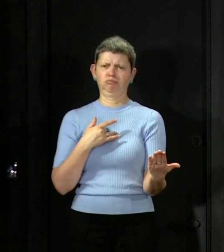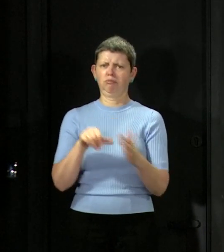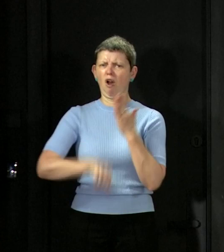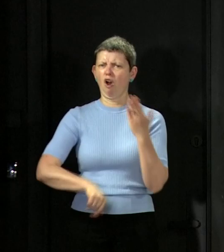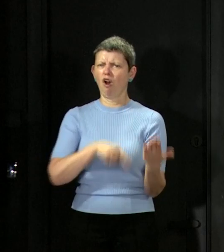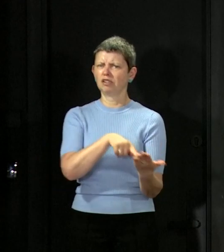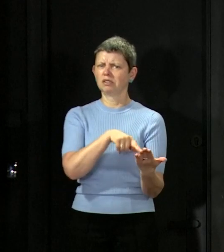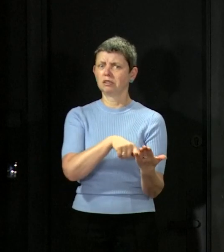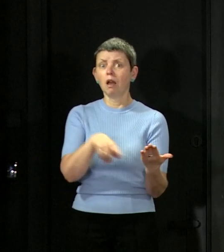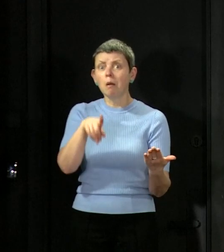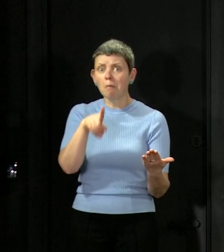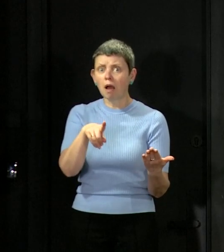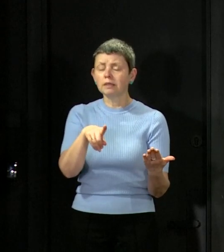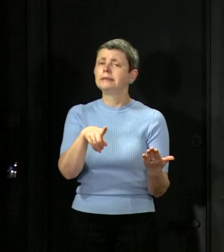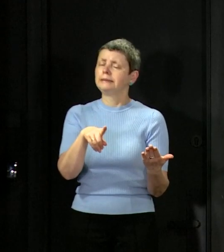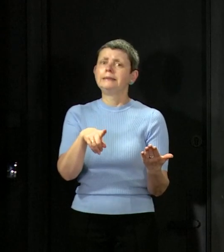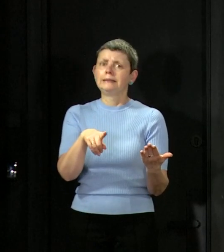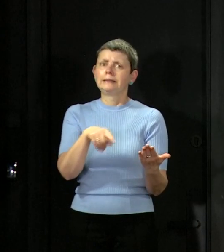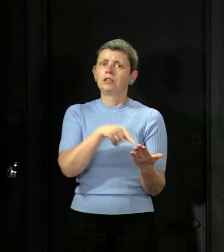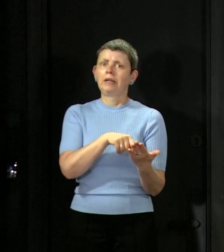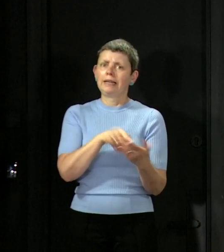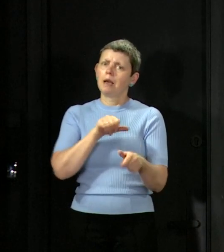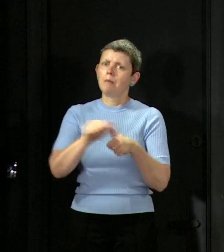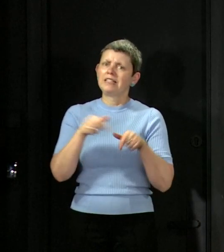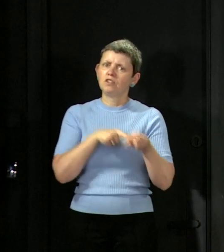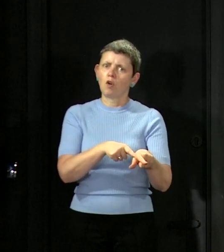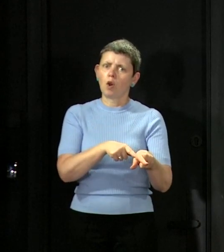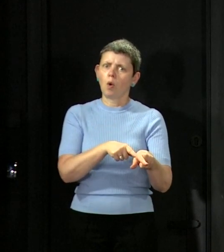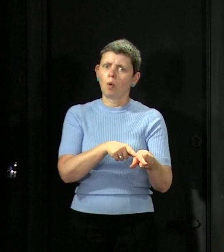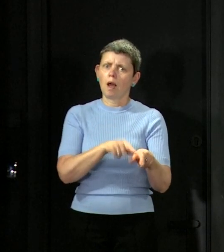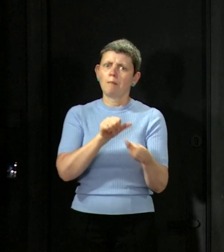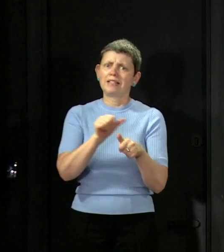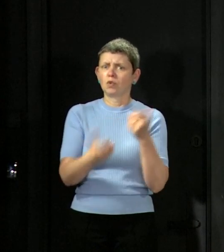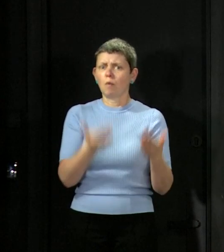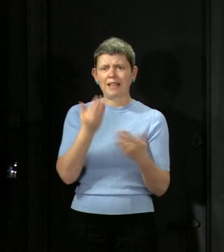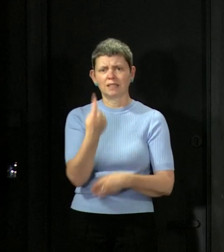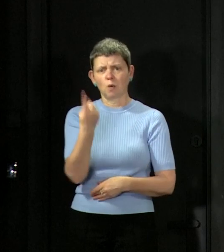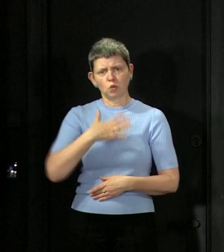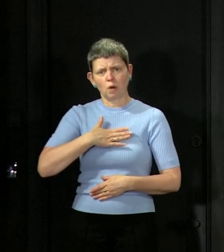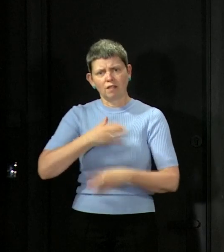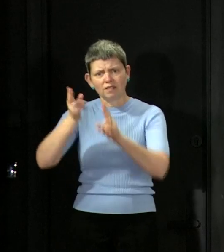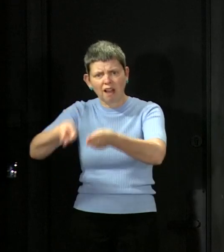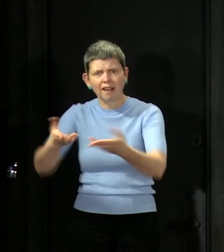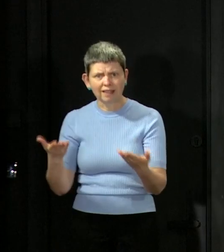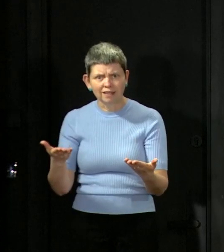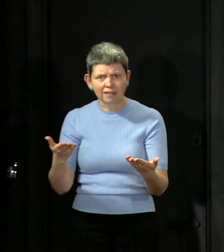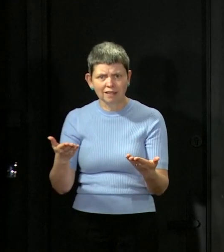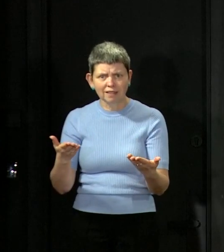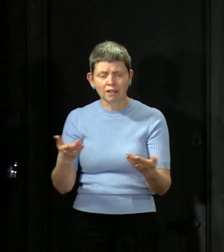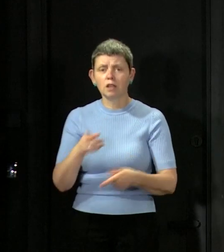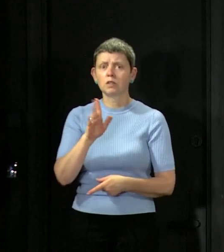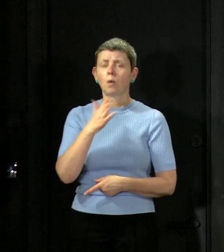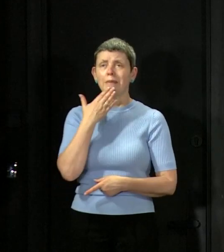will never, ever be as harsh as grieving the loss of a loved one. So please, before you make any plans,